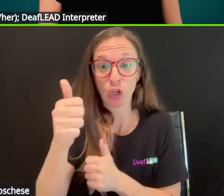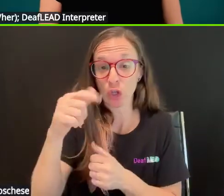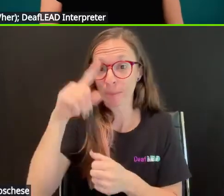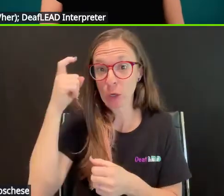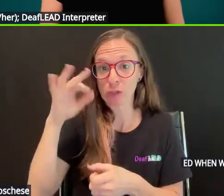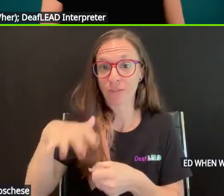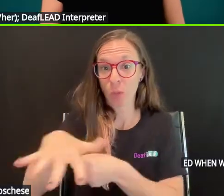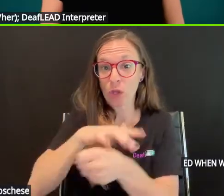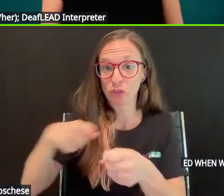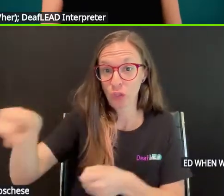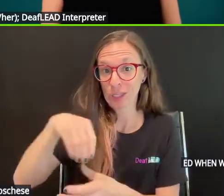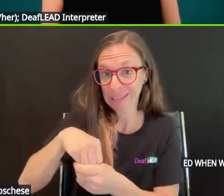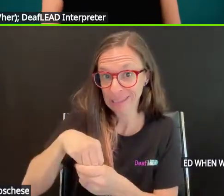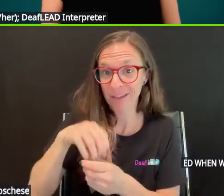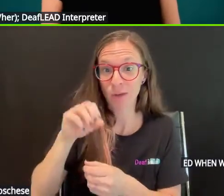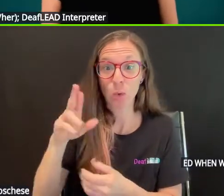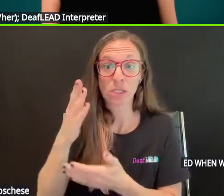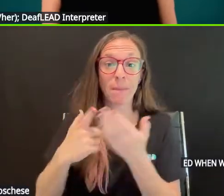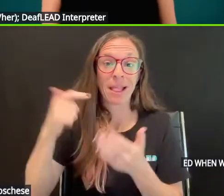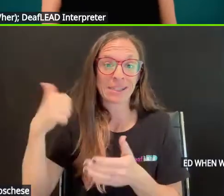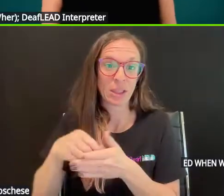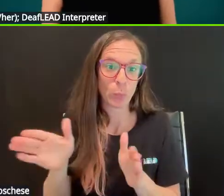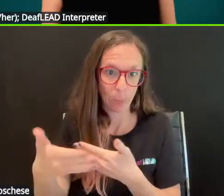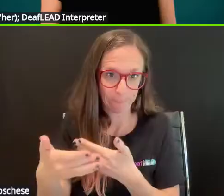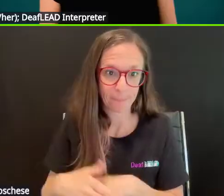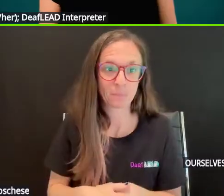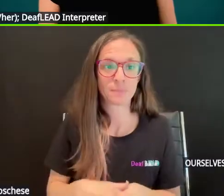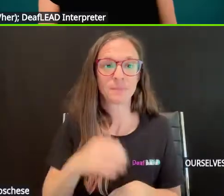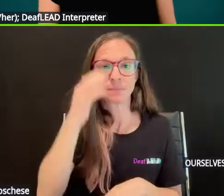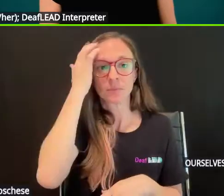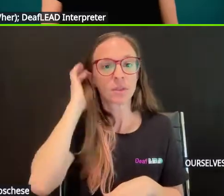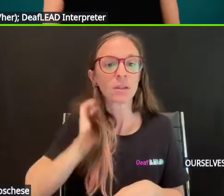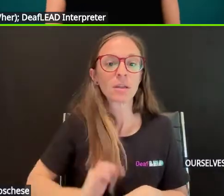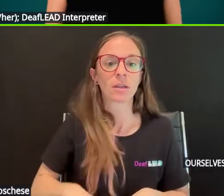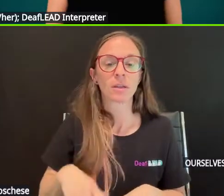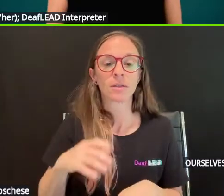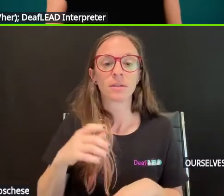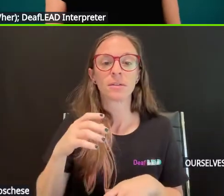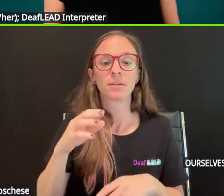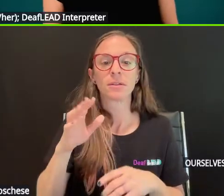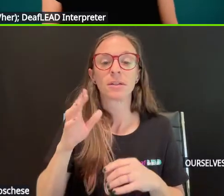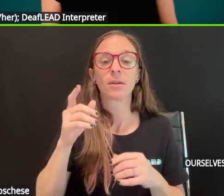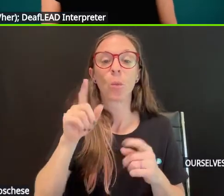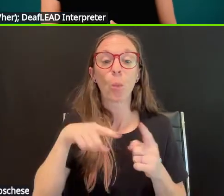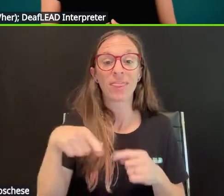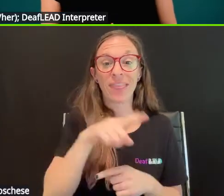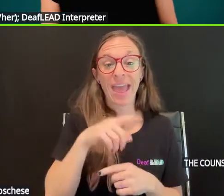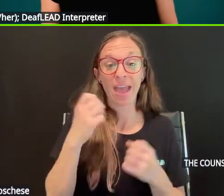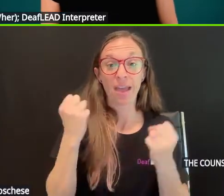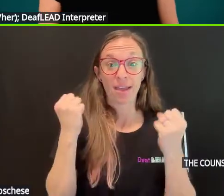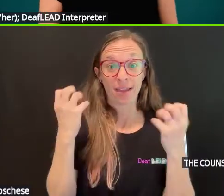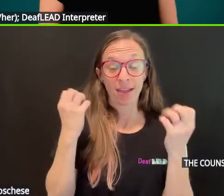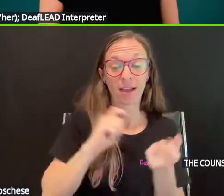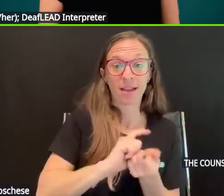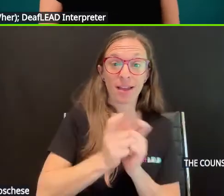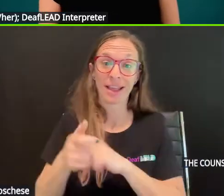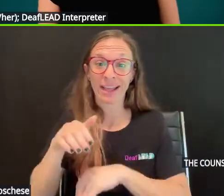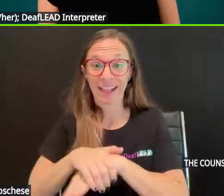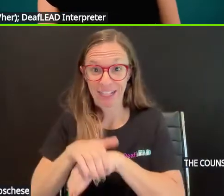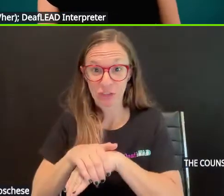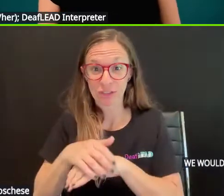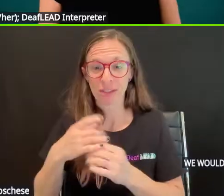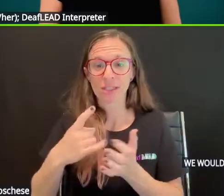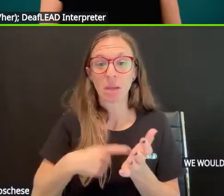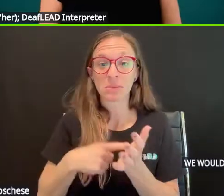chat. And so maybe they can't share something because of the location they're in. It's not safe to share. So our